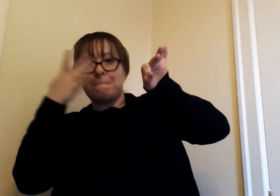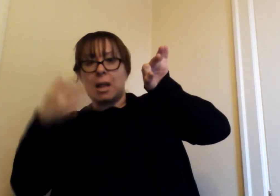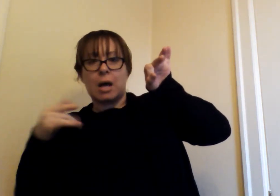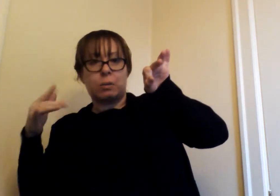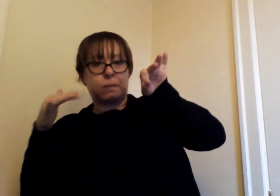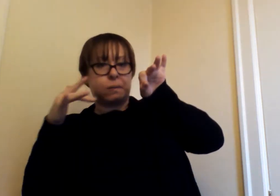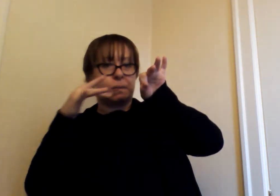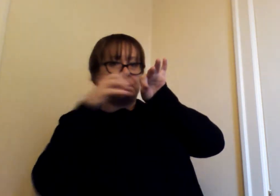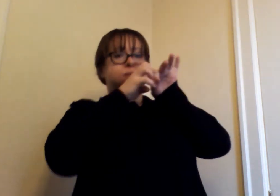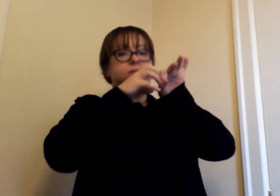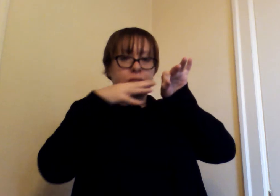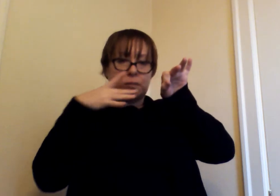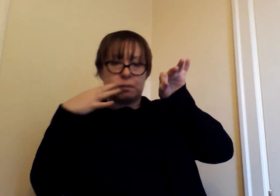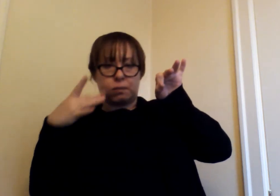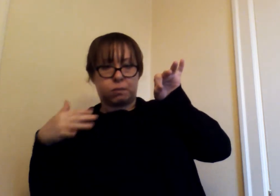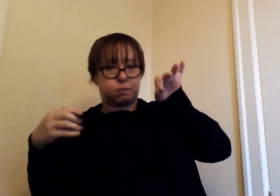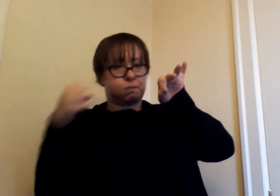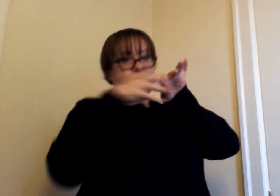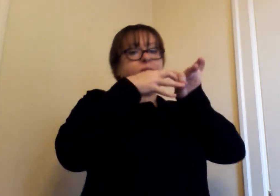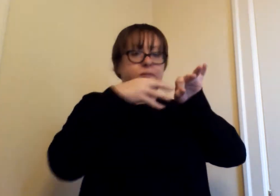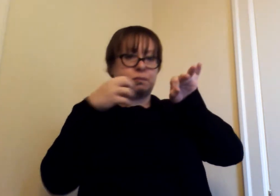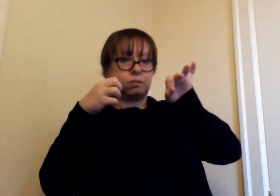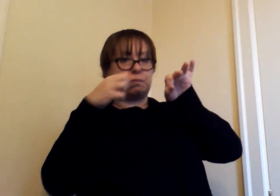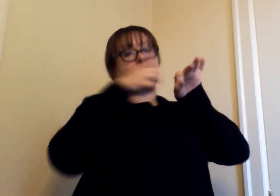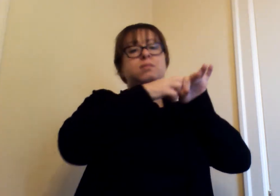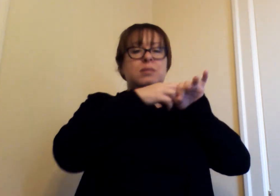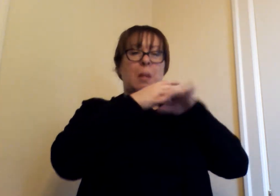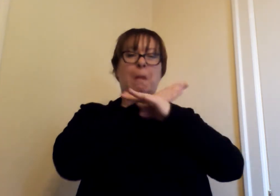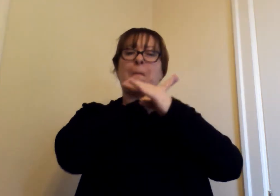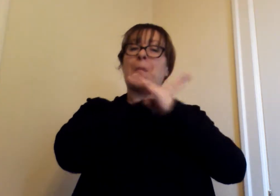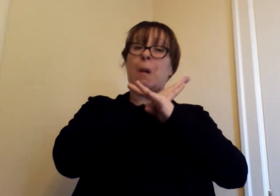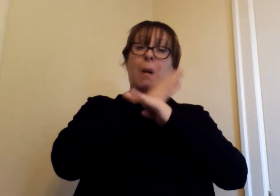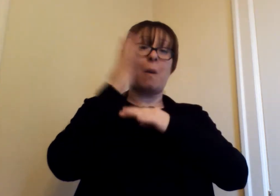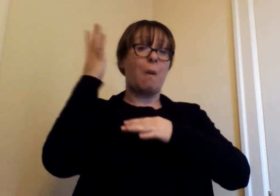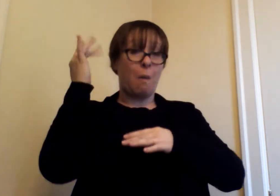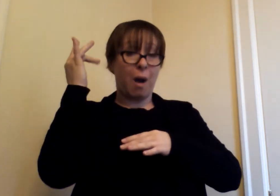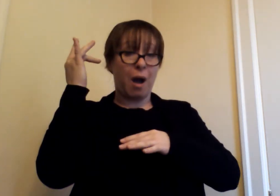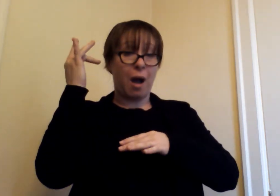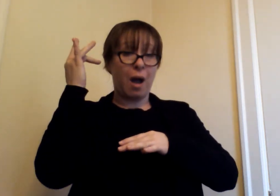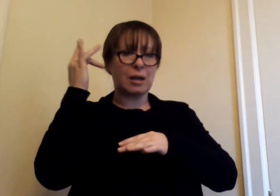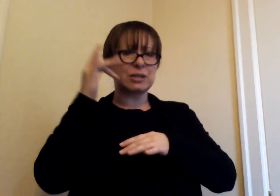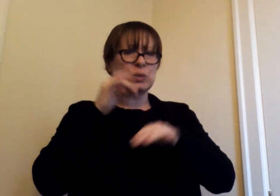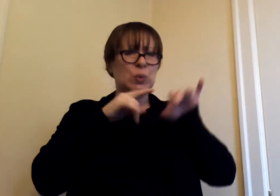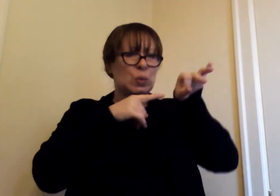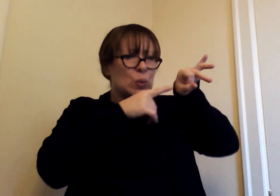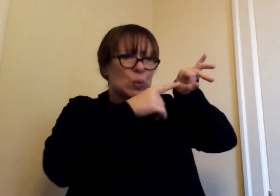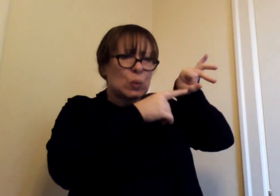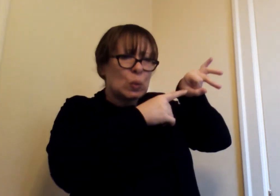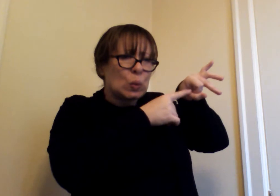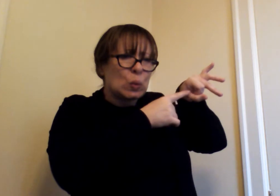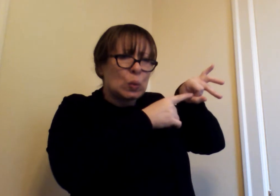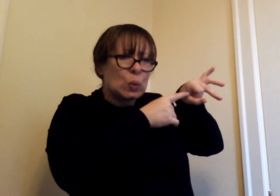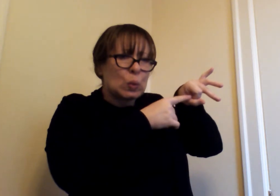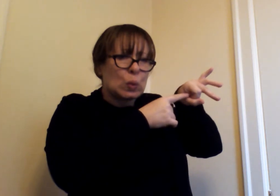it's clear once the sample is centrifuged that the choice of needle gauge was a poor one. The selection compromised